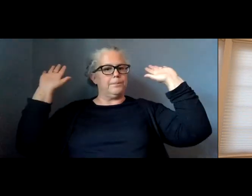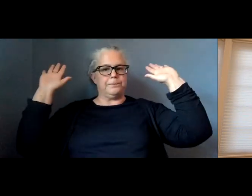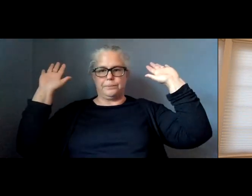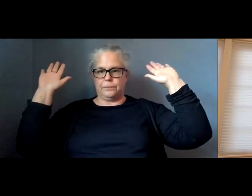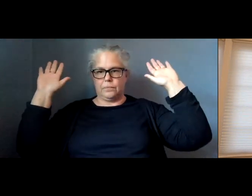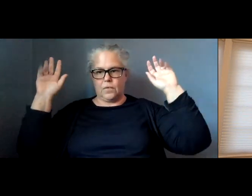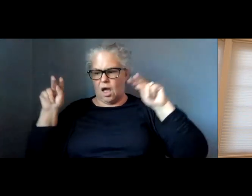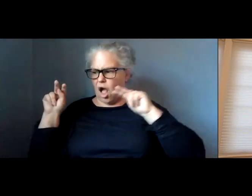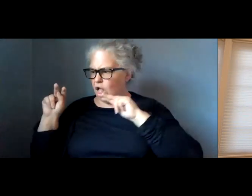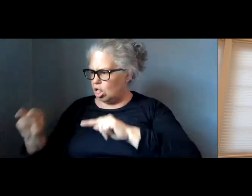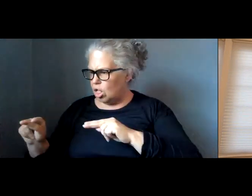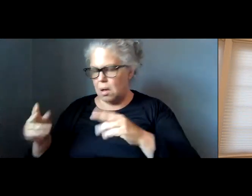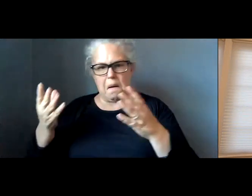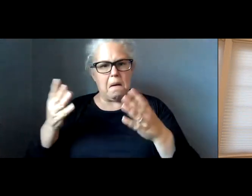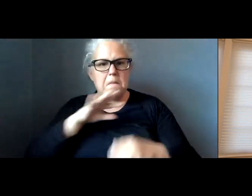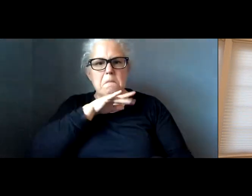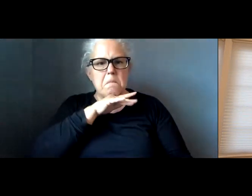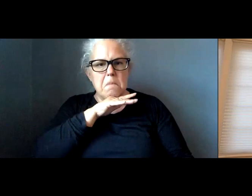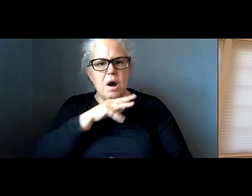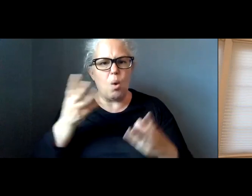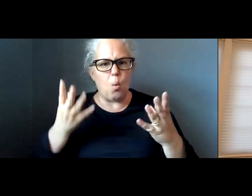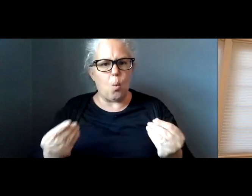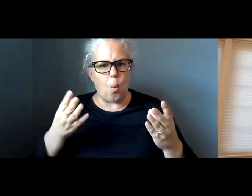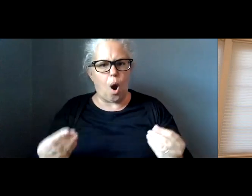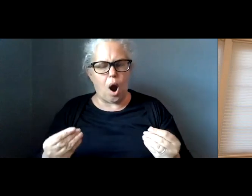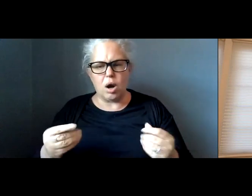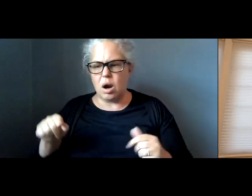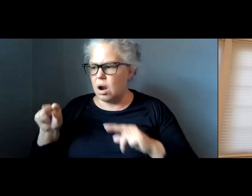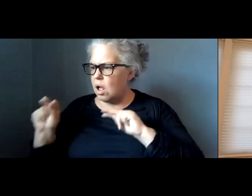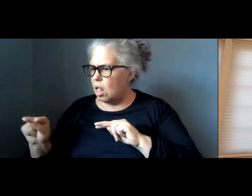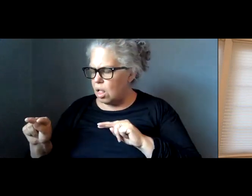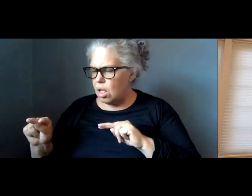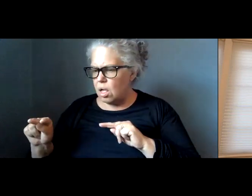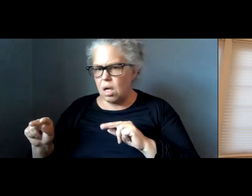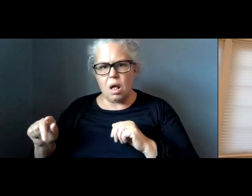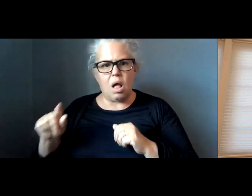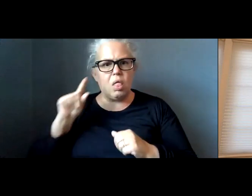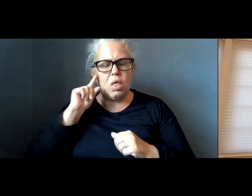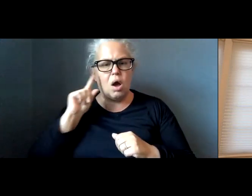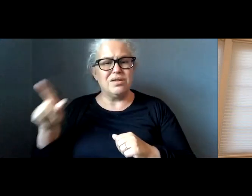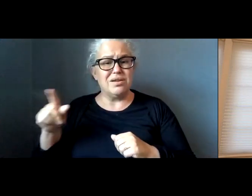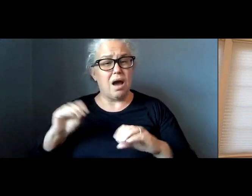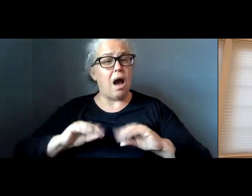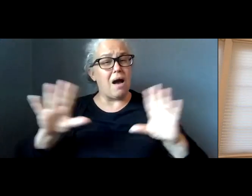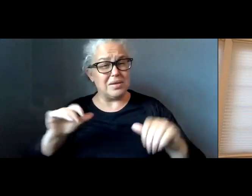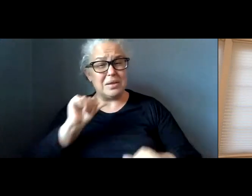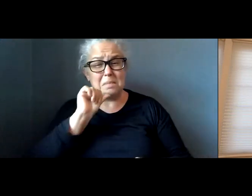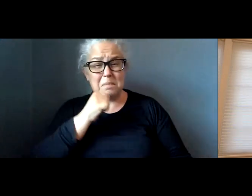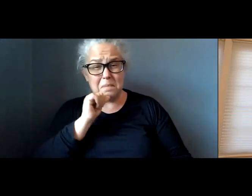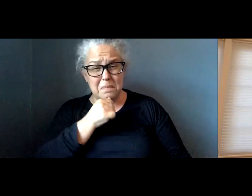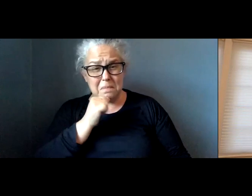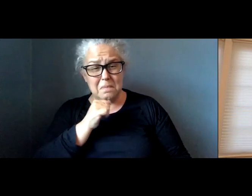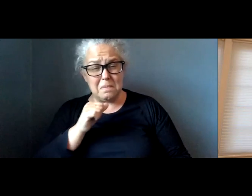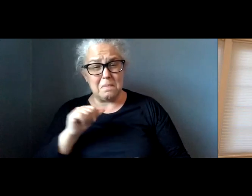her in the mud and water melted my exasperation and momentary anger. In obvious pain and giving into the